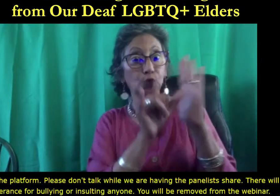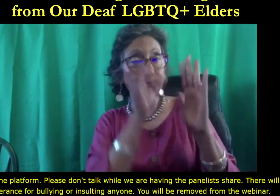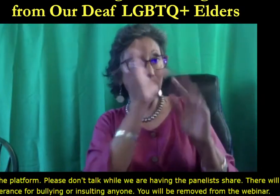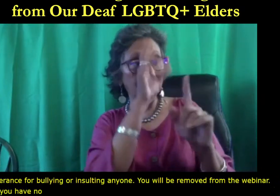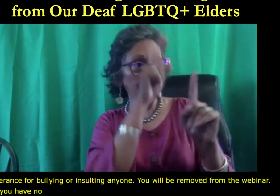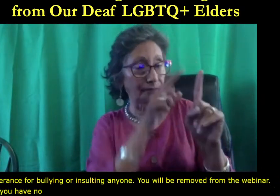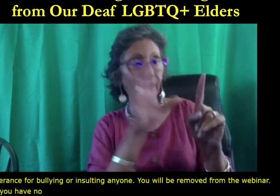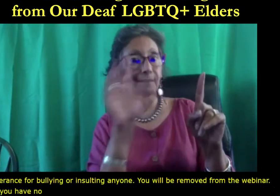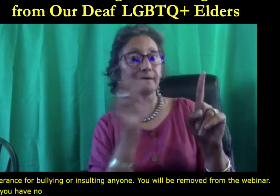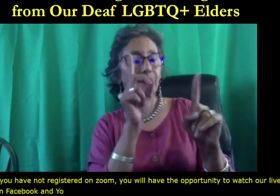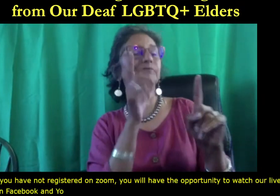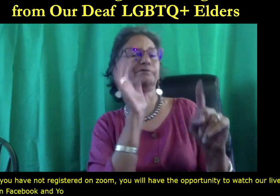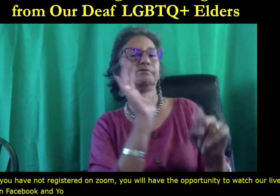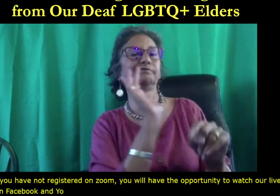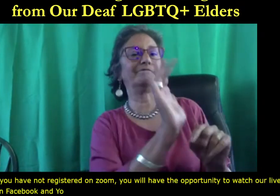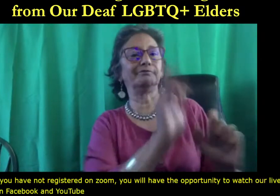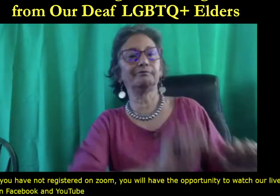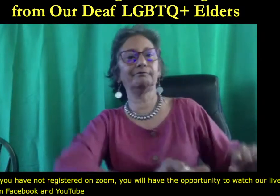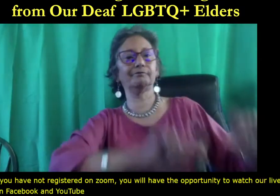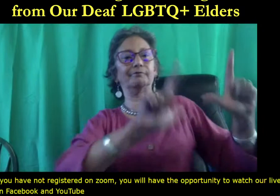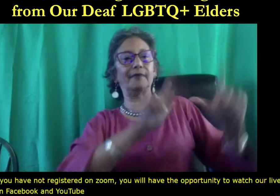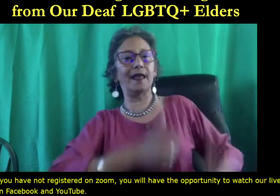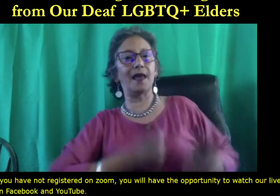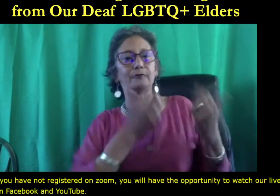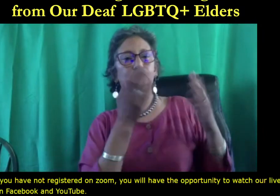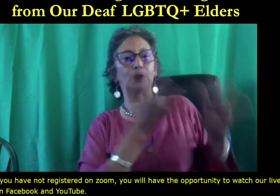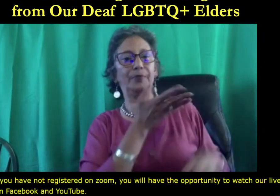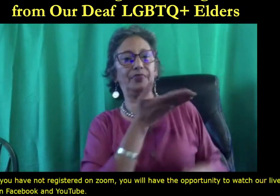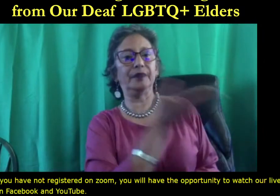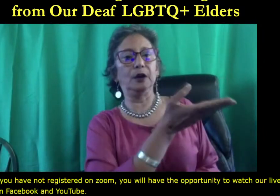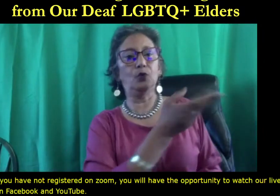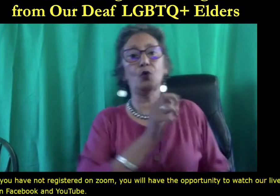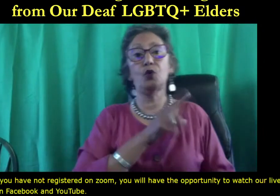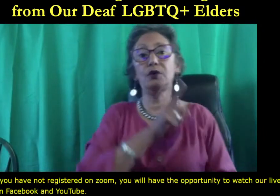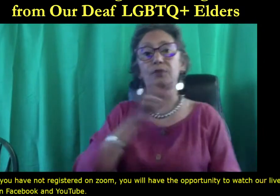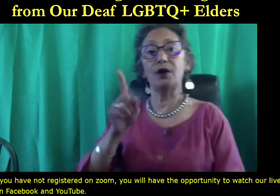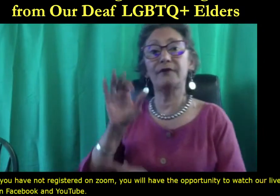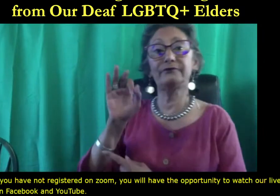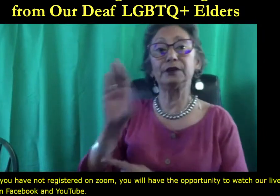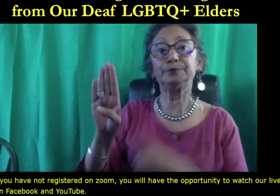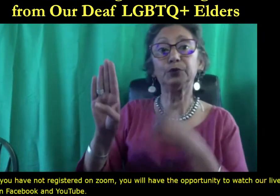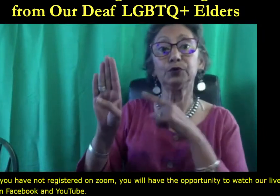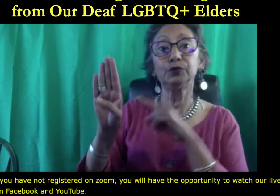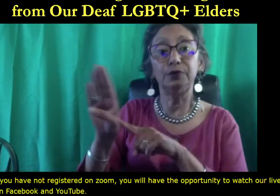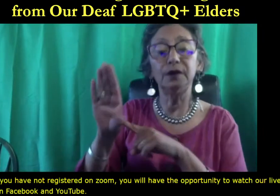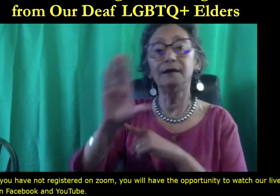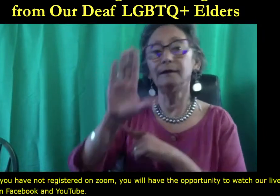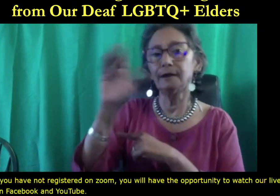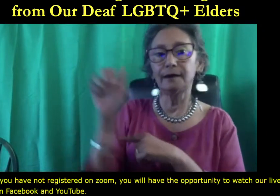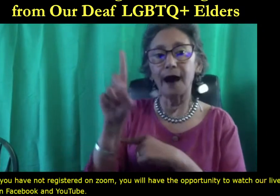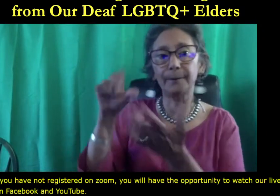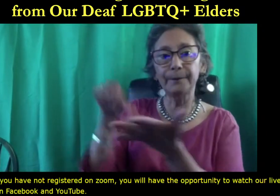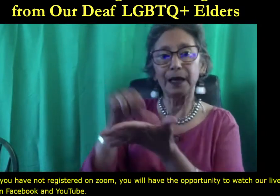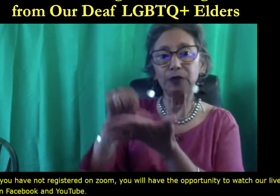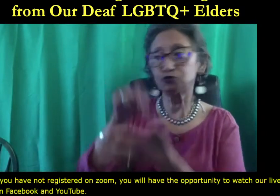you can have this you can look for the subscribe button on youtube and there will be a live feed there